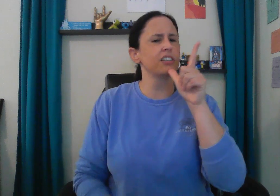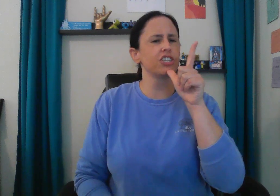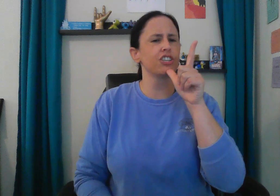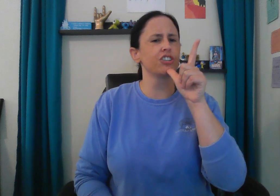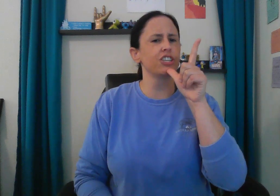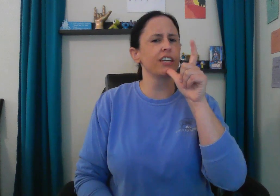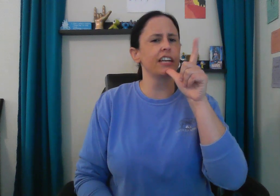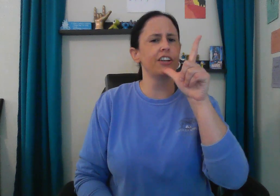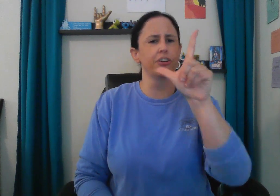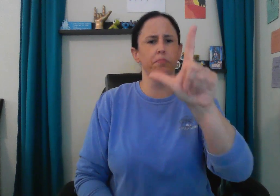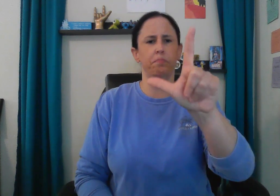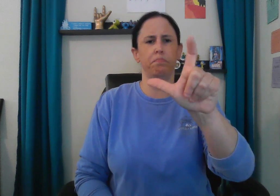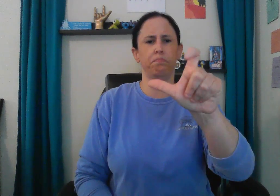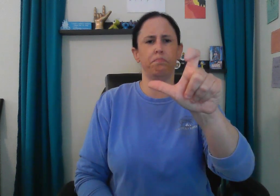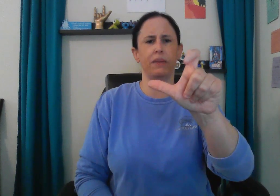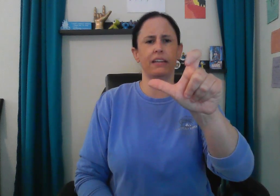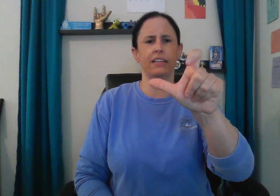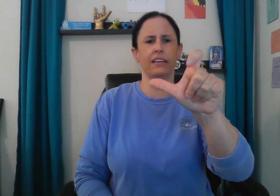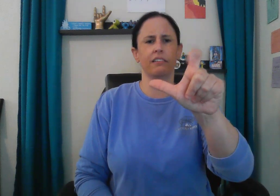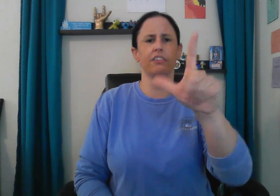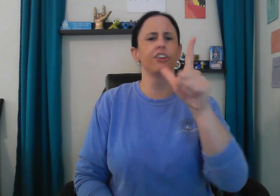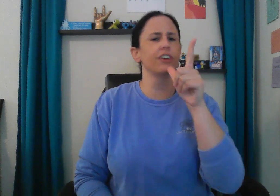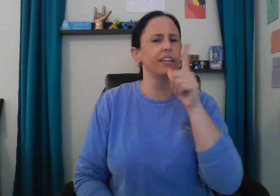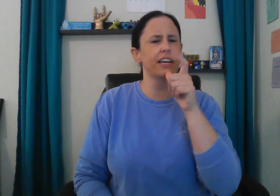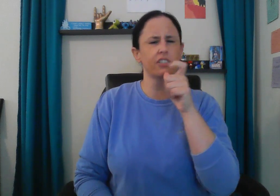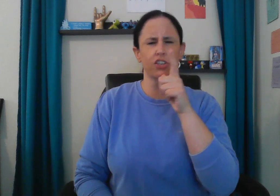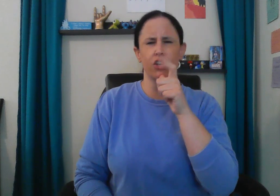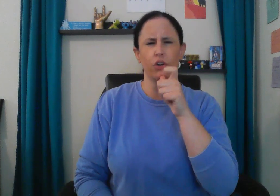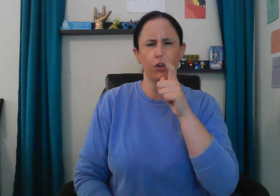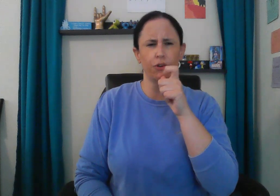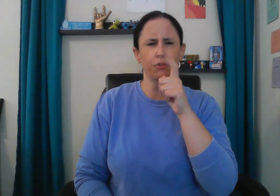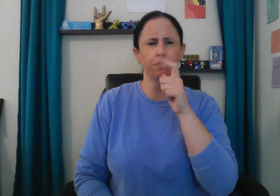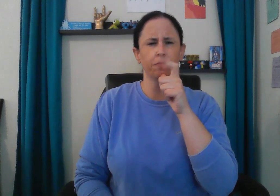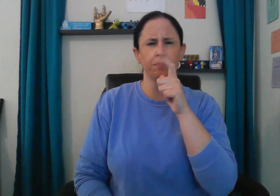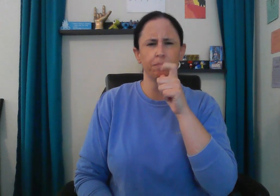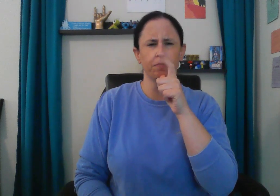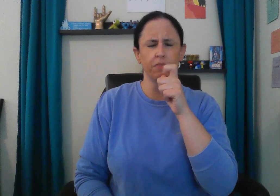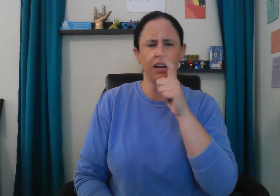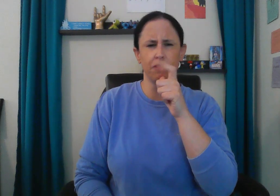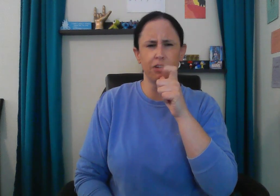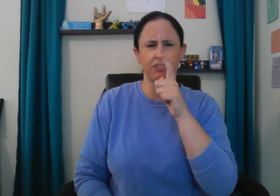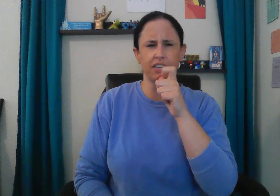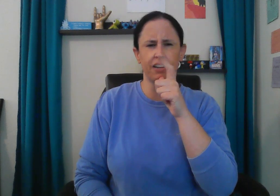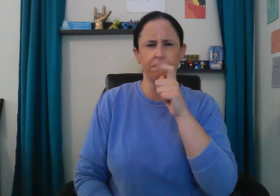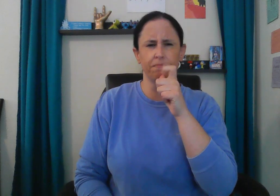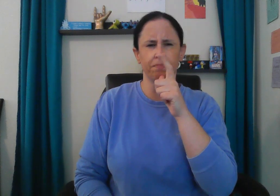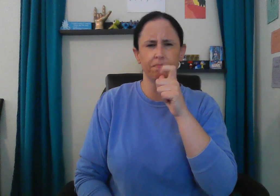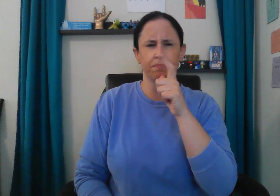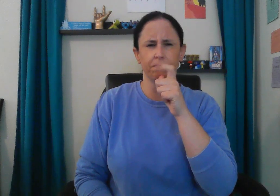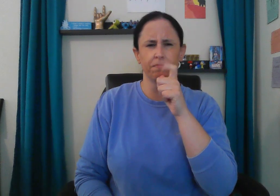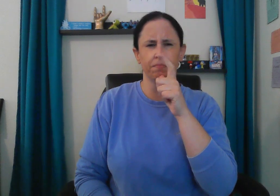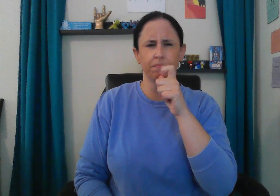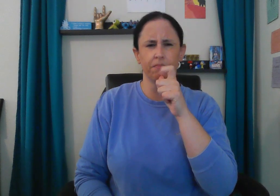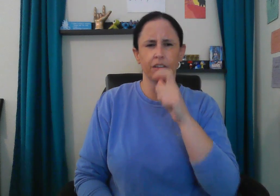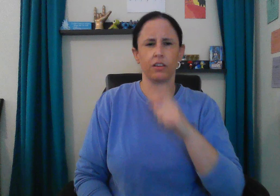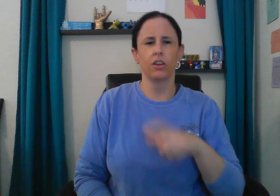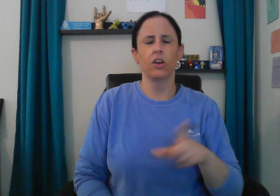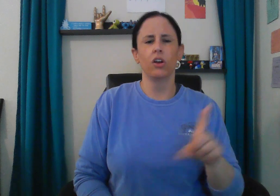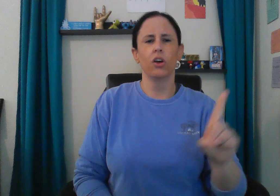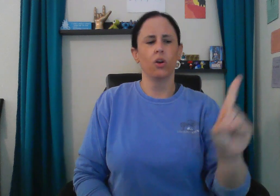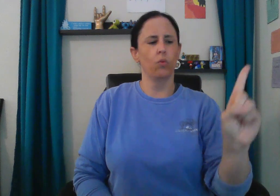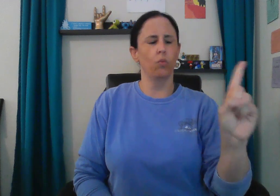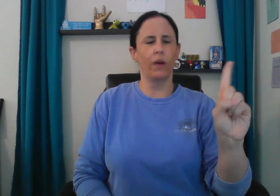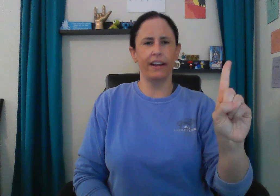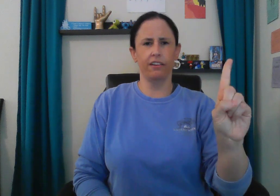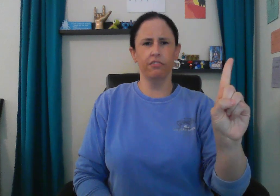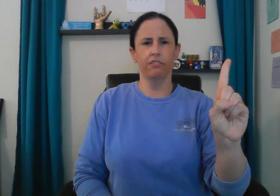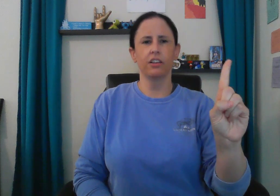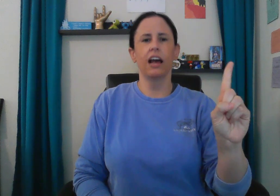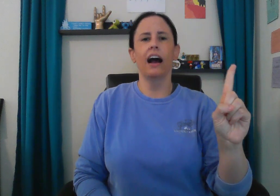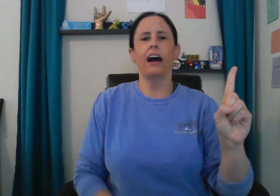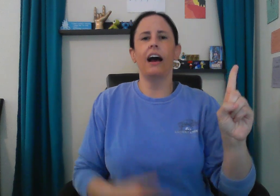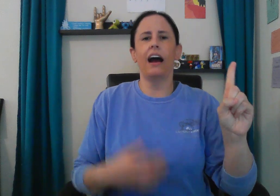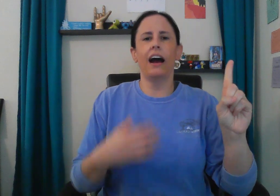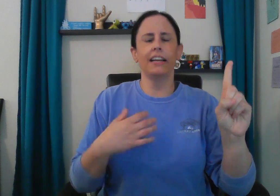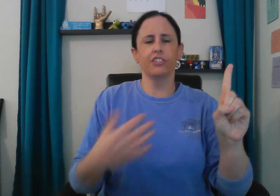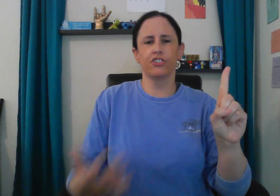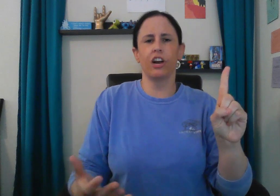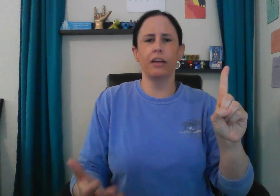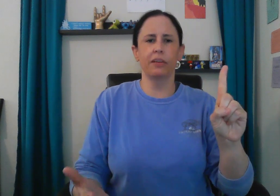touches your chin, and you're bending your index. Who, eyebrows down. Where, I describe it